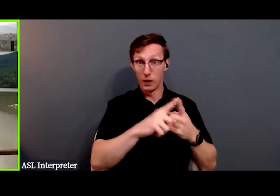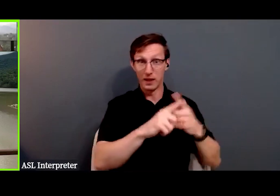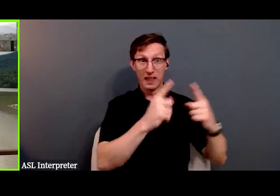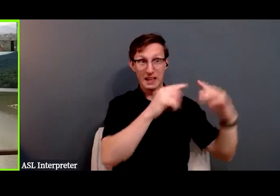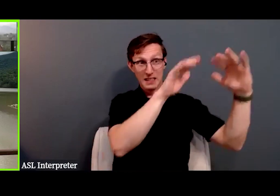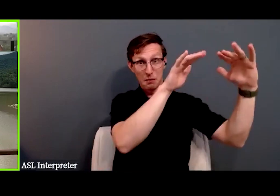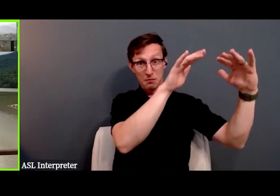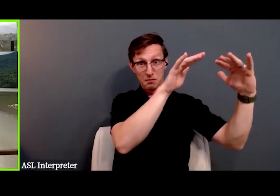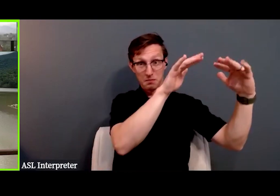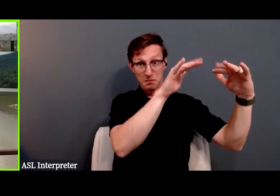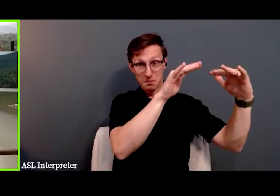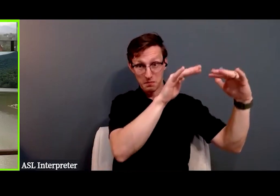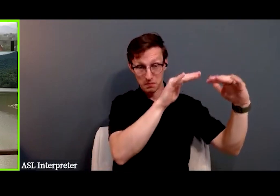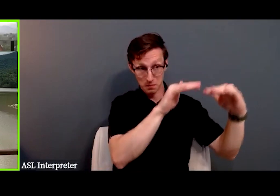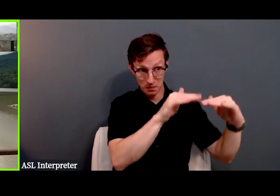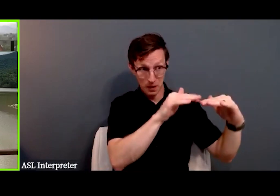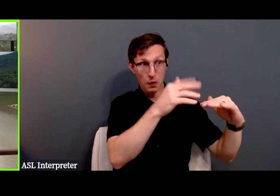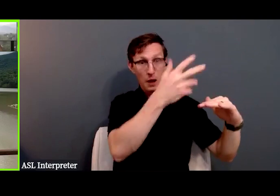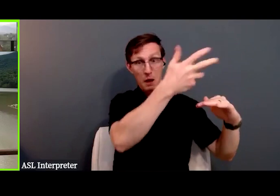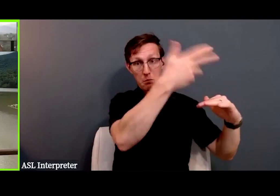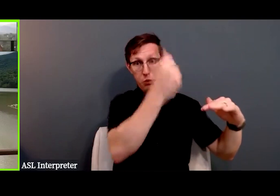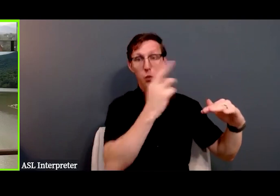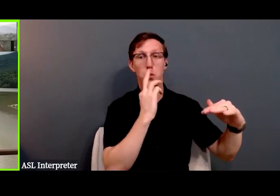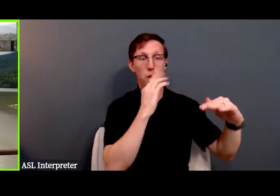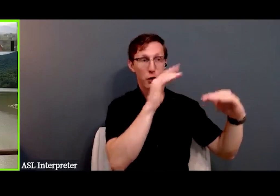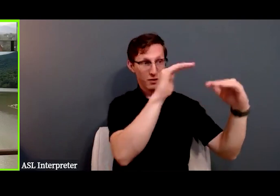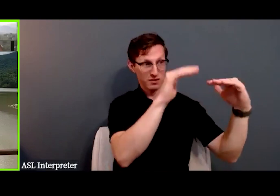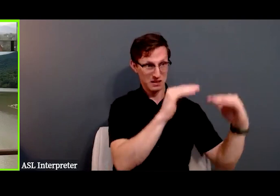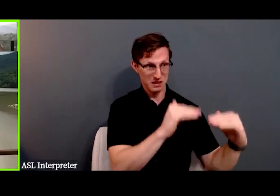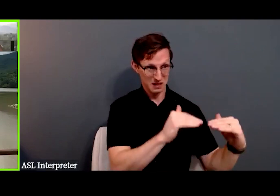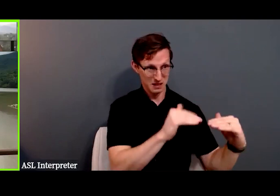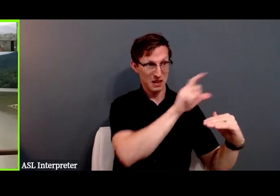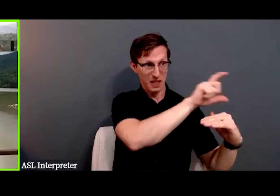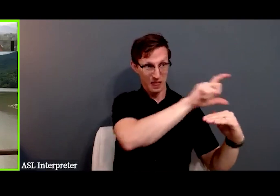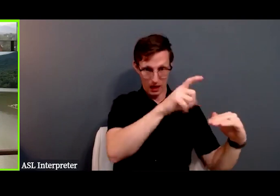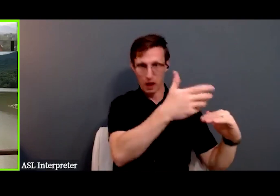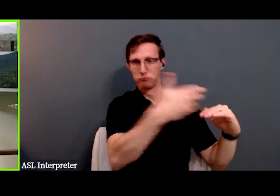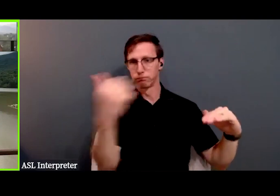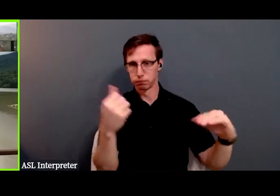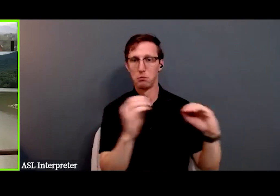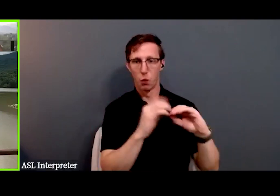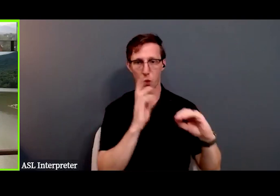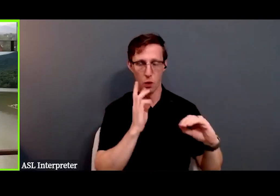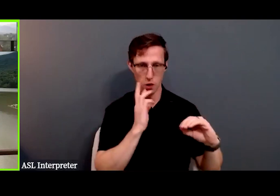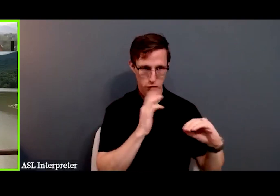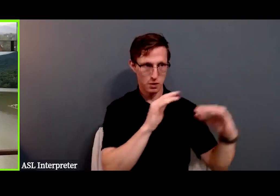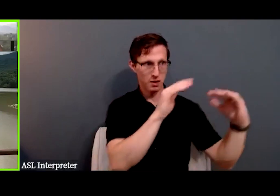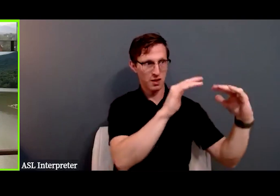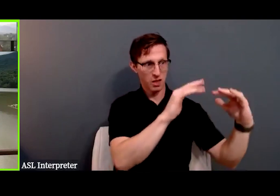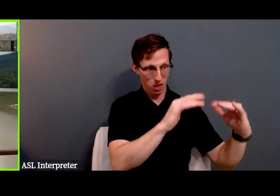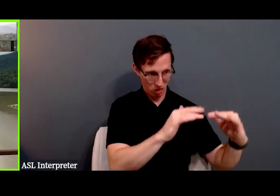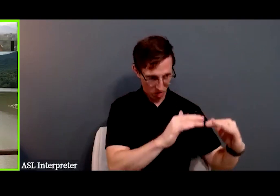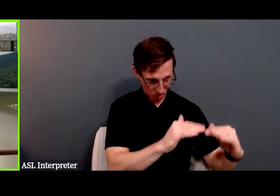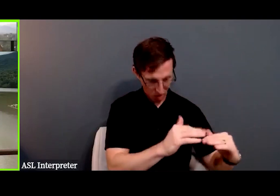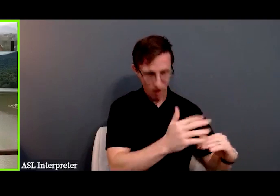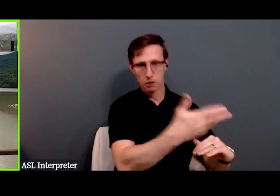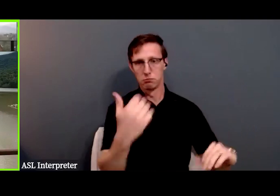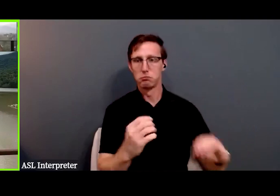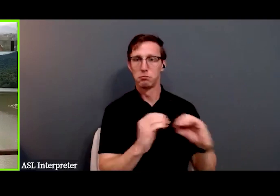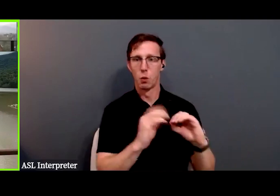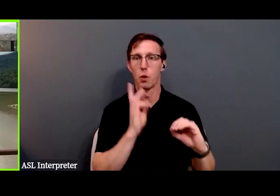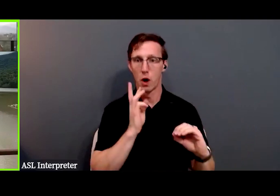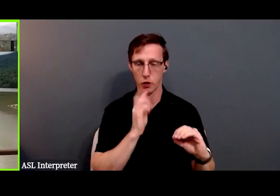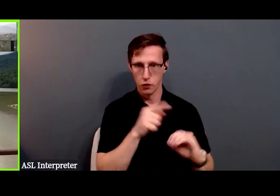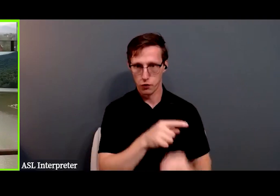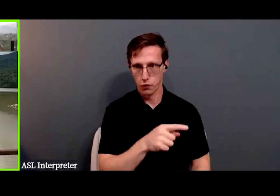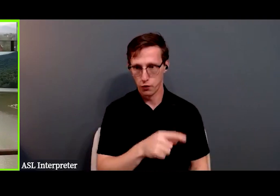know where the water is that has the least amount of turbidity, and that's where we'll be able to get the water from when that time comes. The